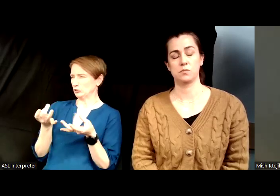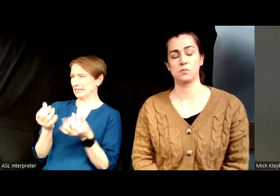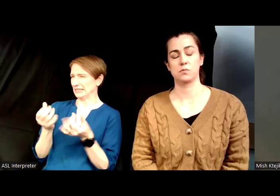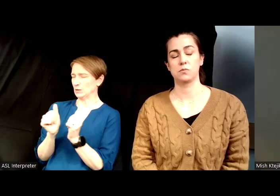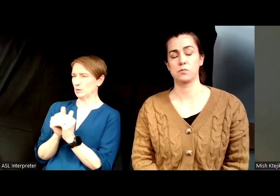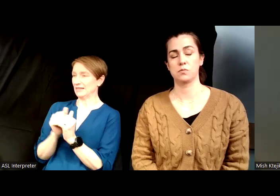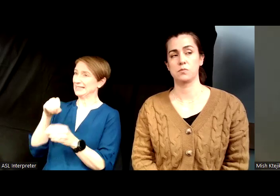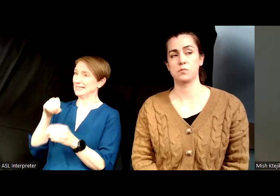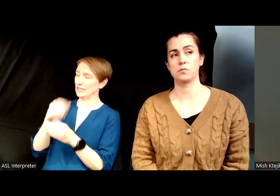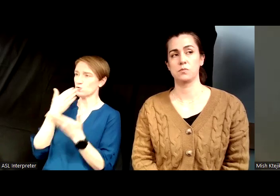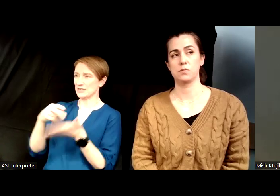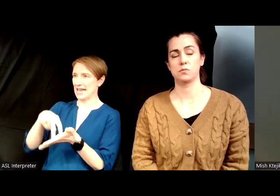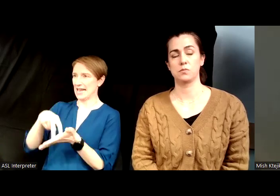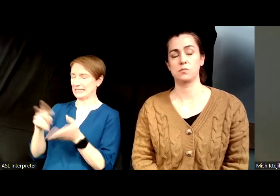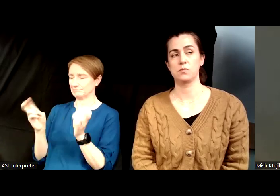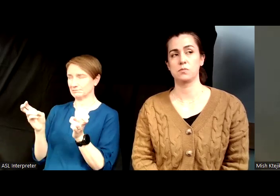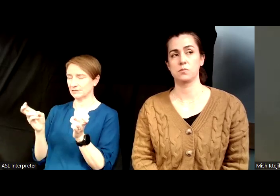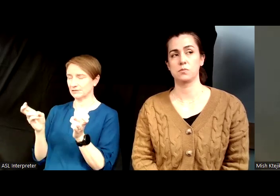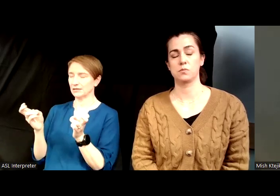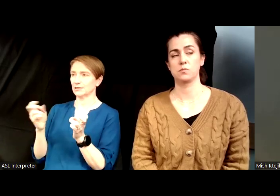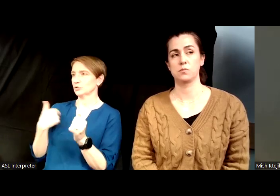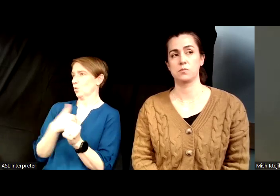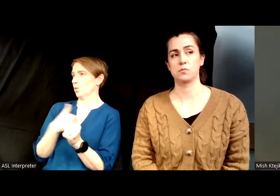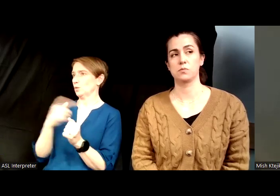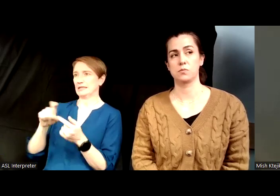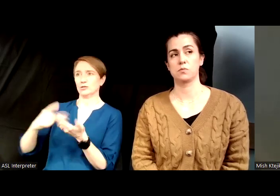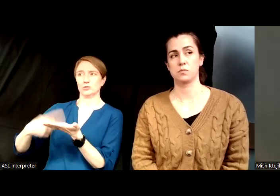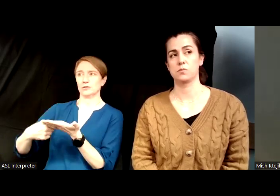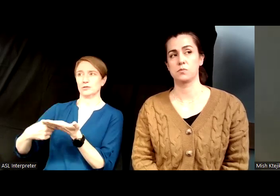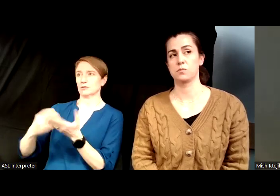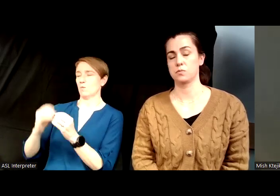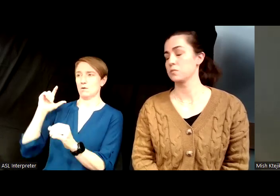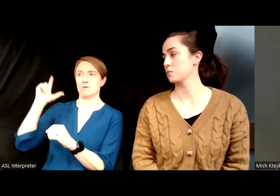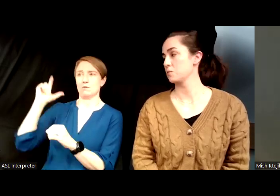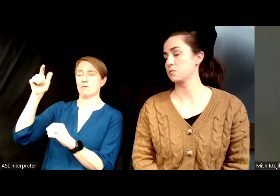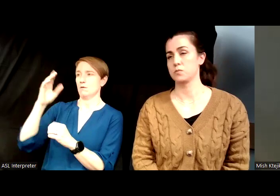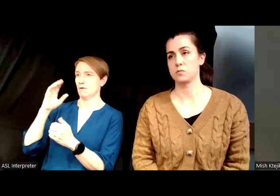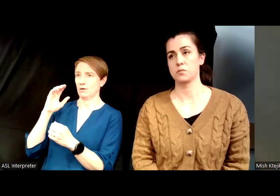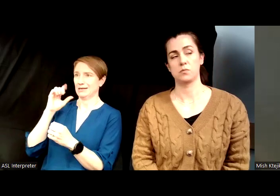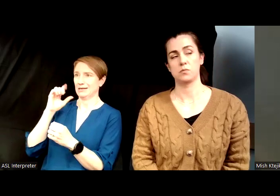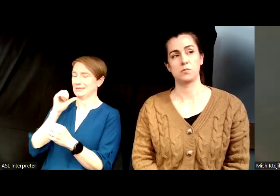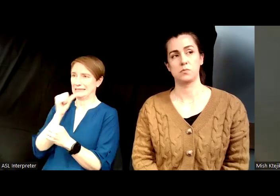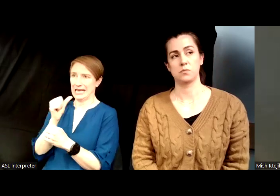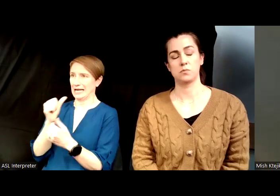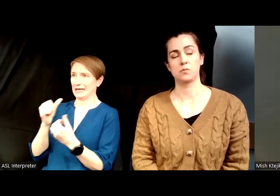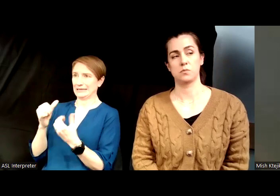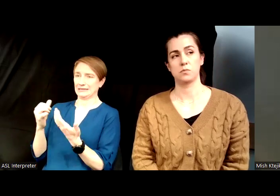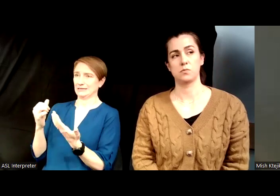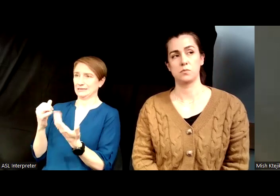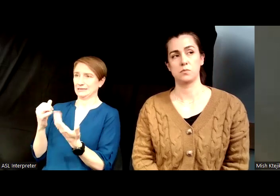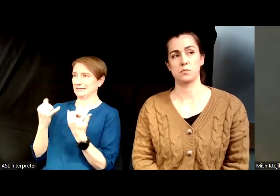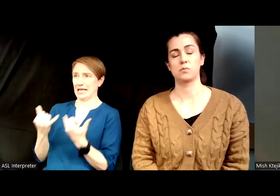good standing piece. So that would be something we want to look into for future rules. Probably not something we could